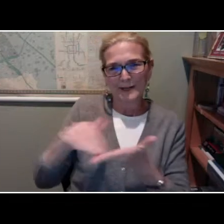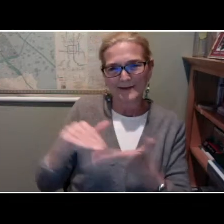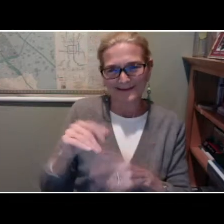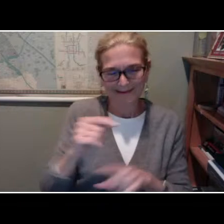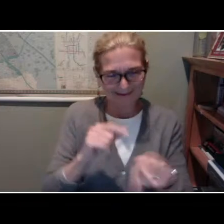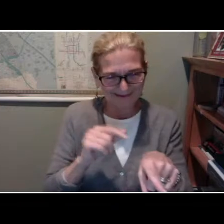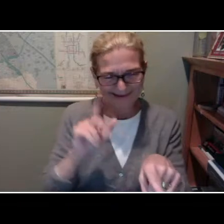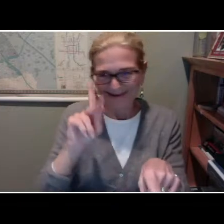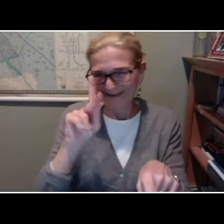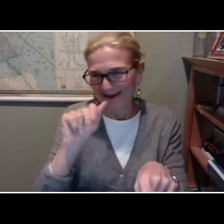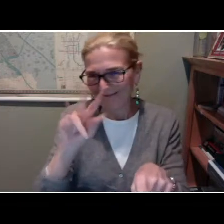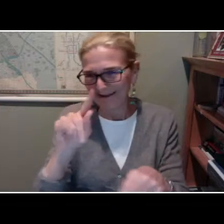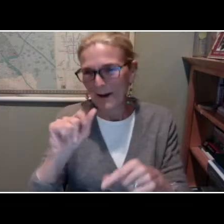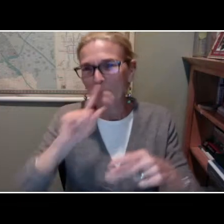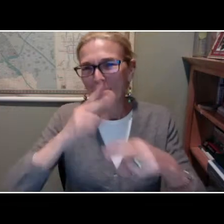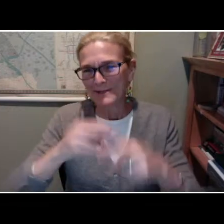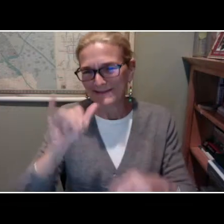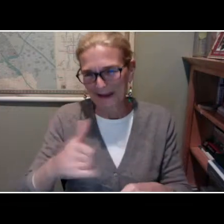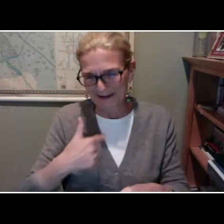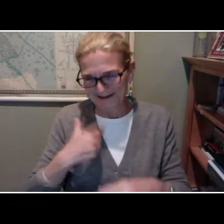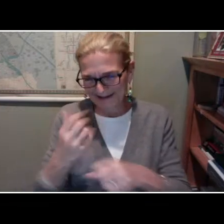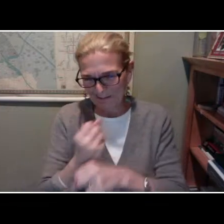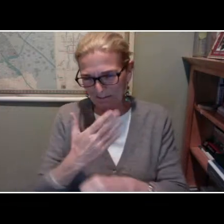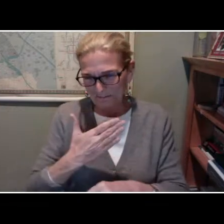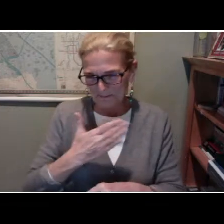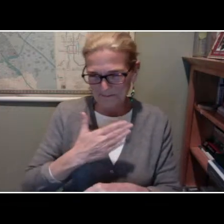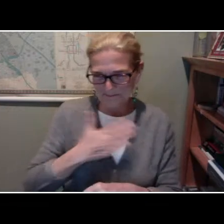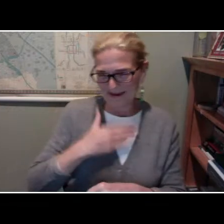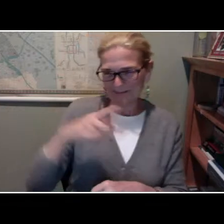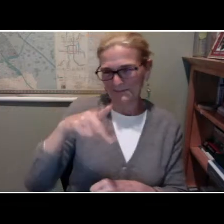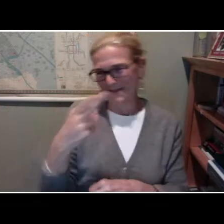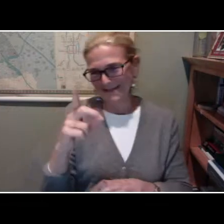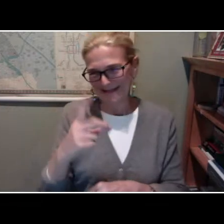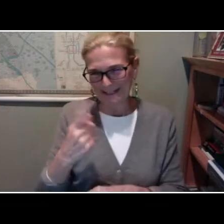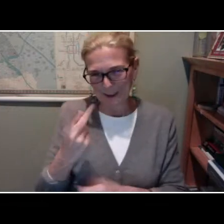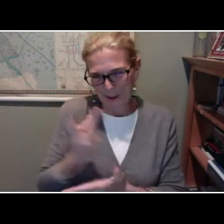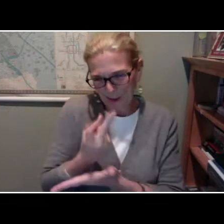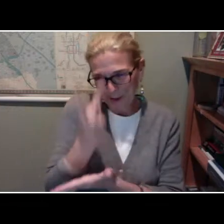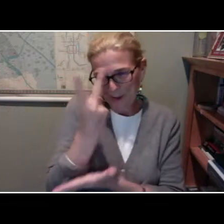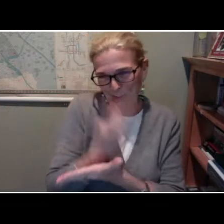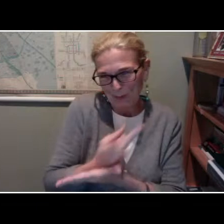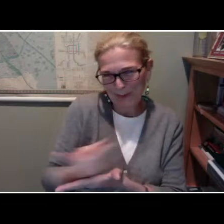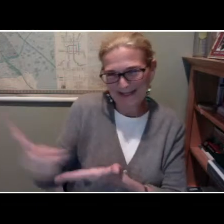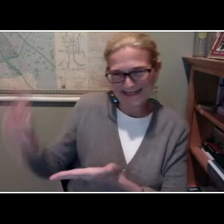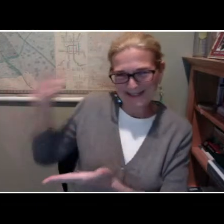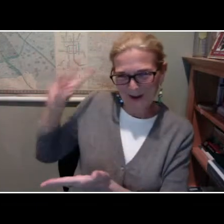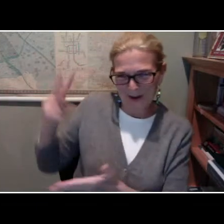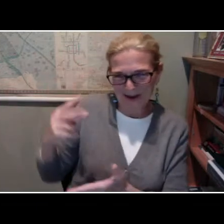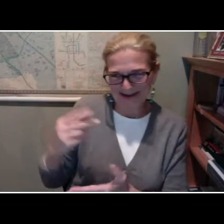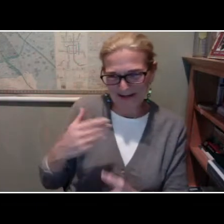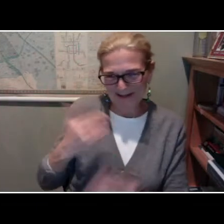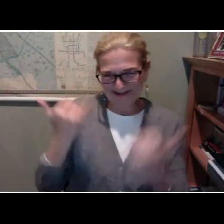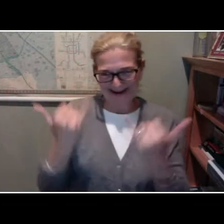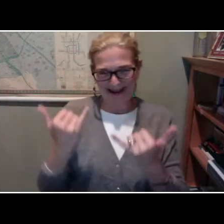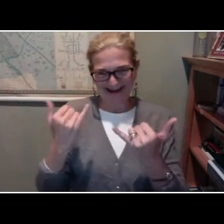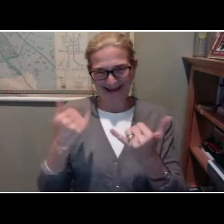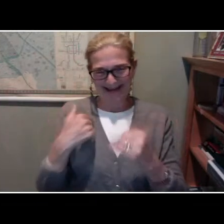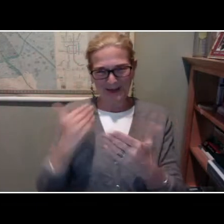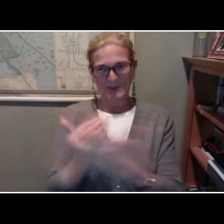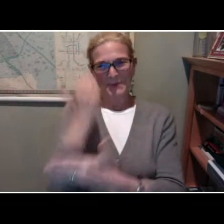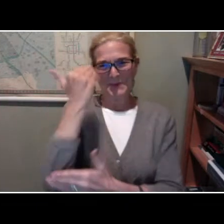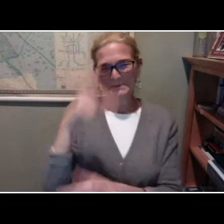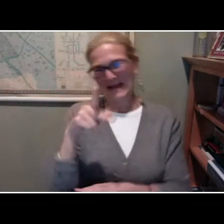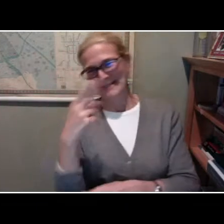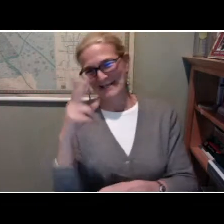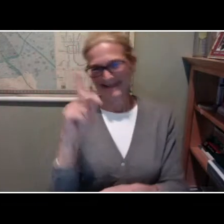And this is just a really short thing that I'm sharing from my dissertation. I don't know if you noticed when Kavita mentioned, but